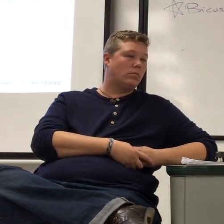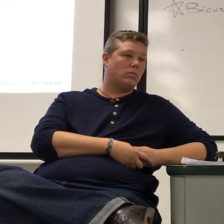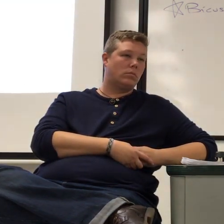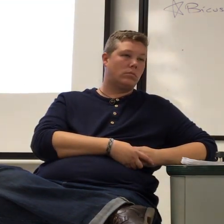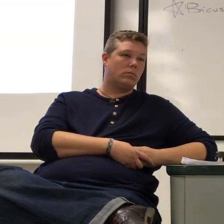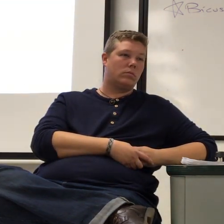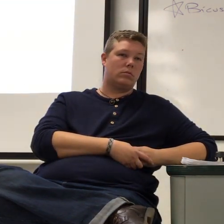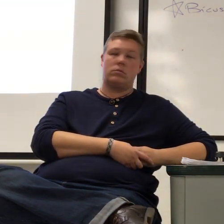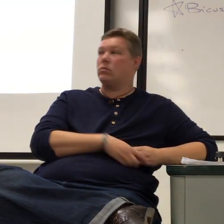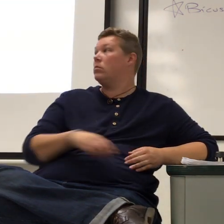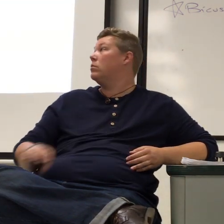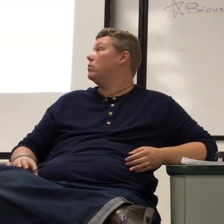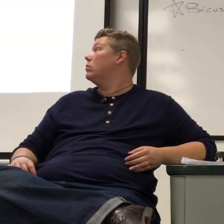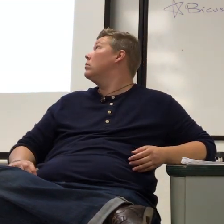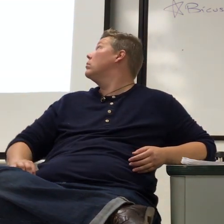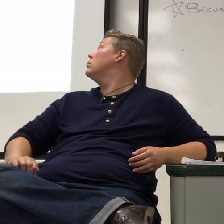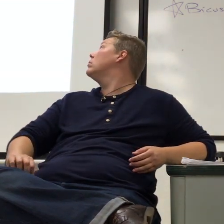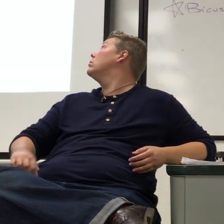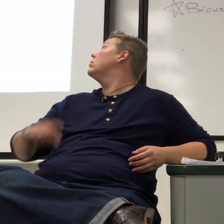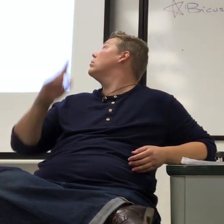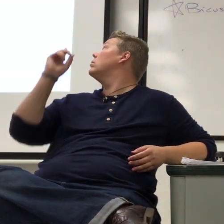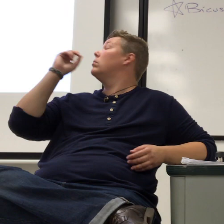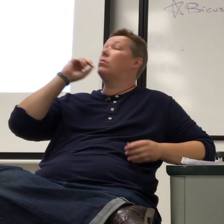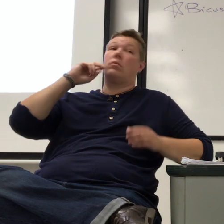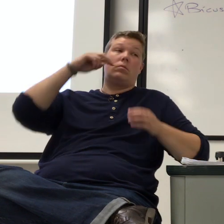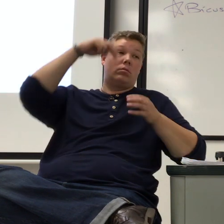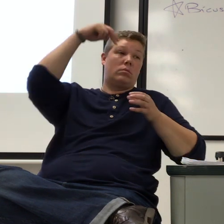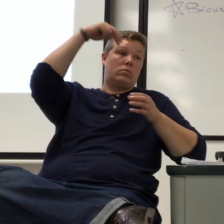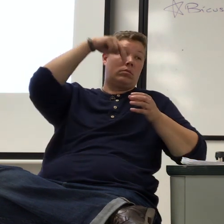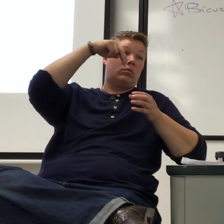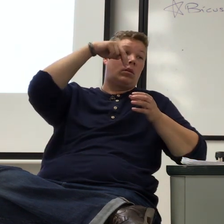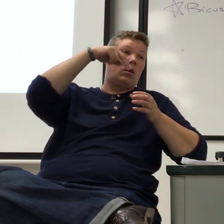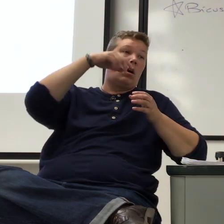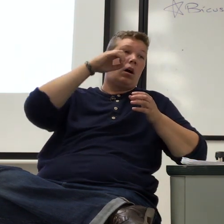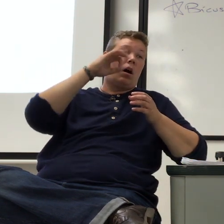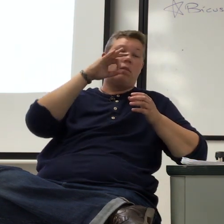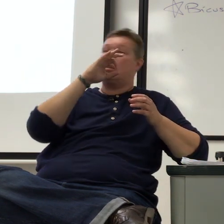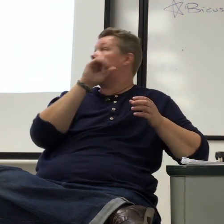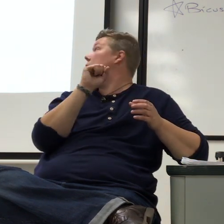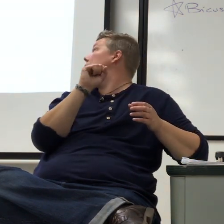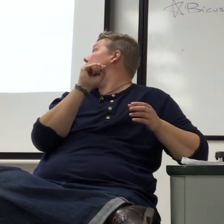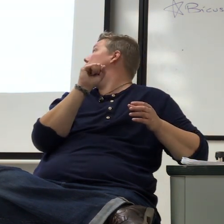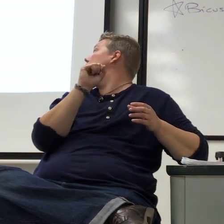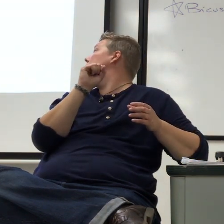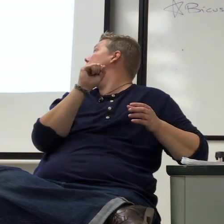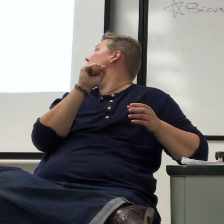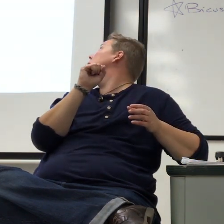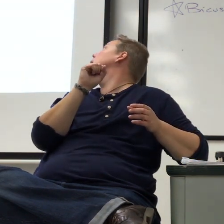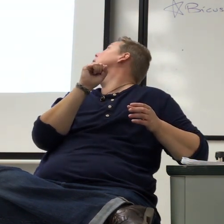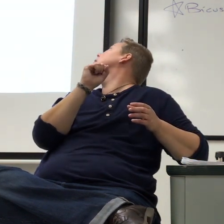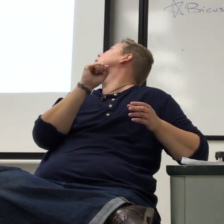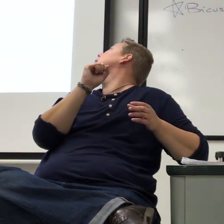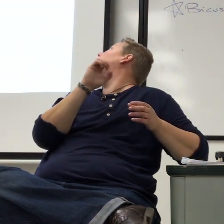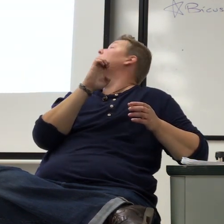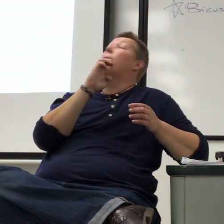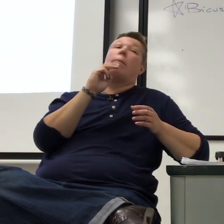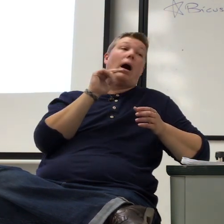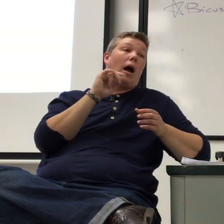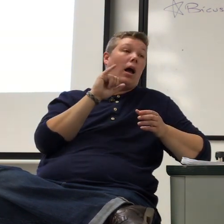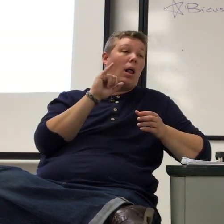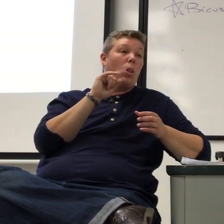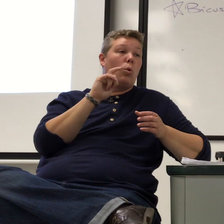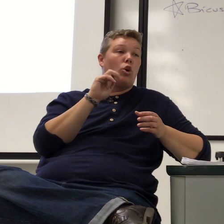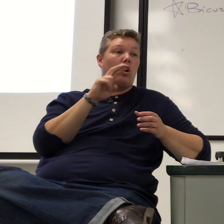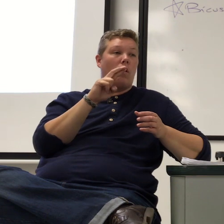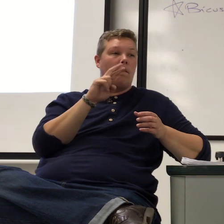Here's a picture of a semilunar valve from the top. So you can see how they close. You